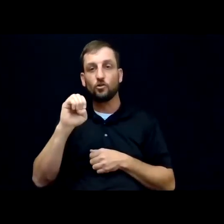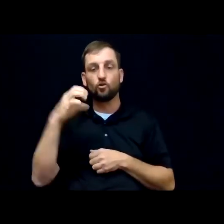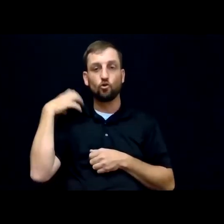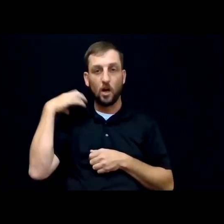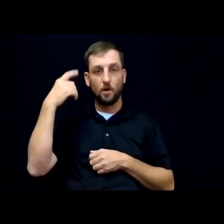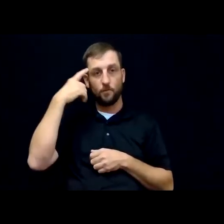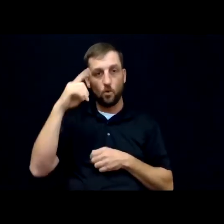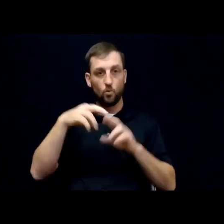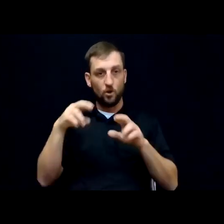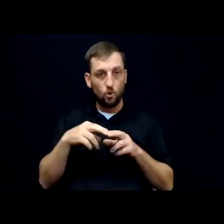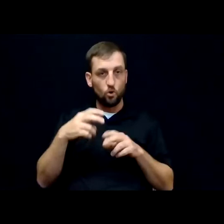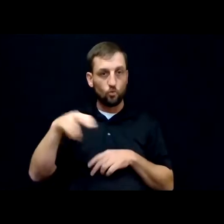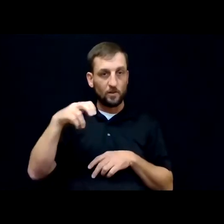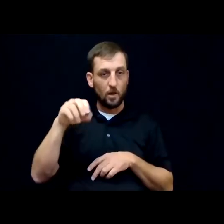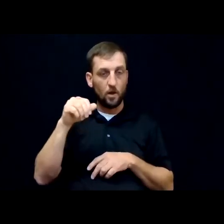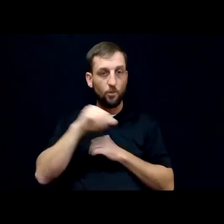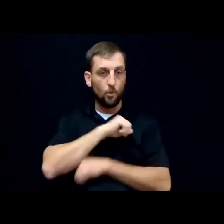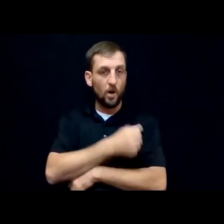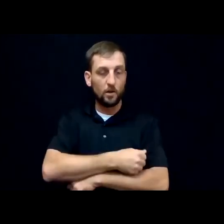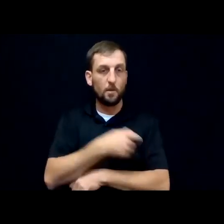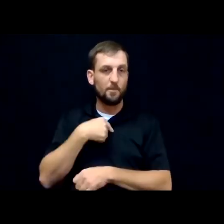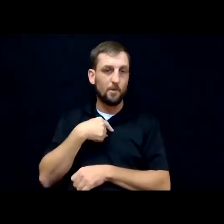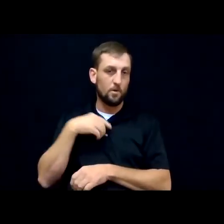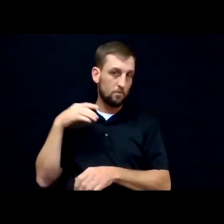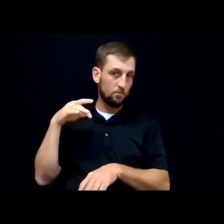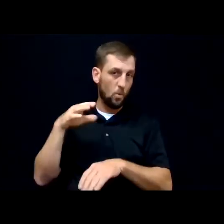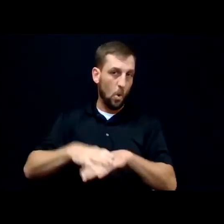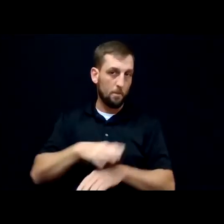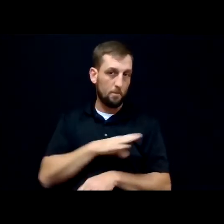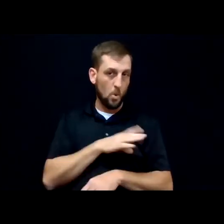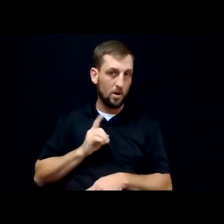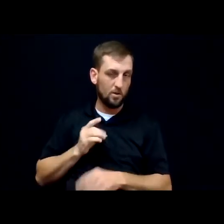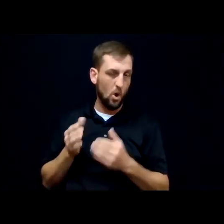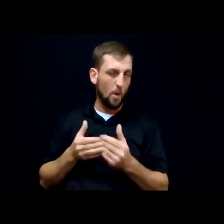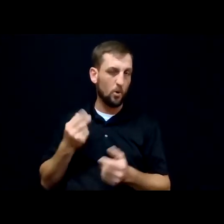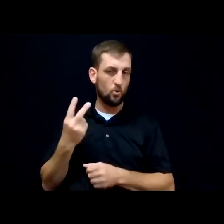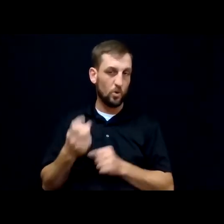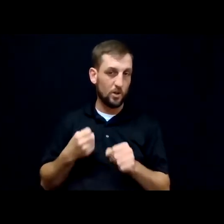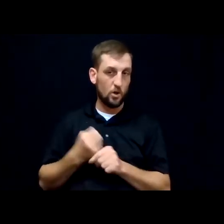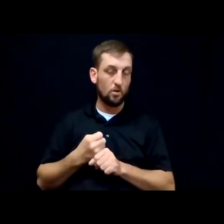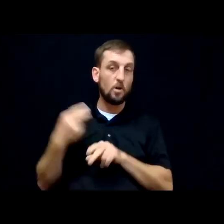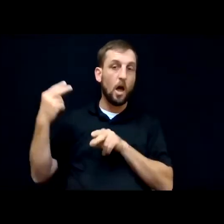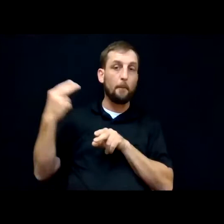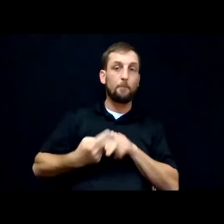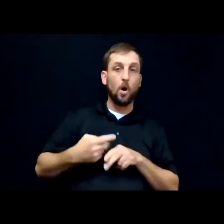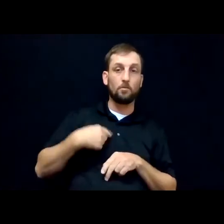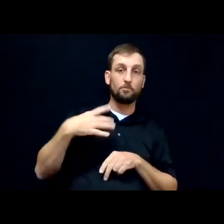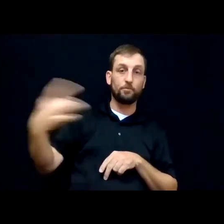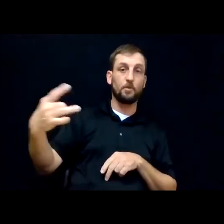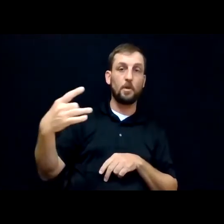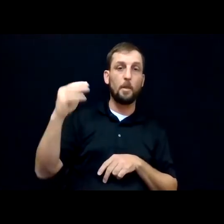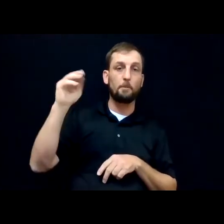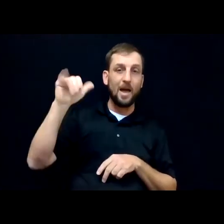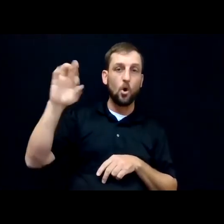I've been on the board now for nearly 2 years, and I was appointed by the mayor to really represent the